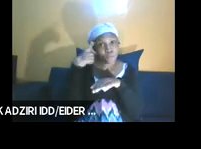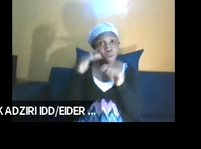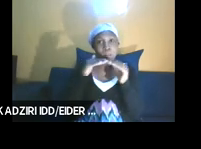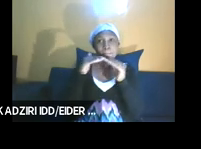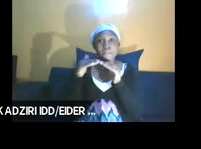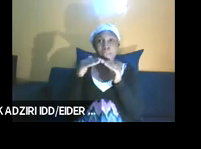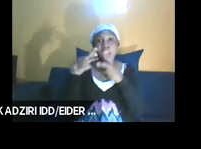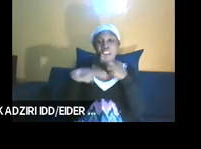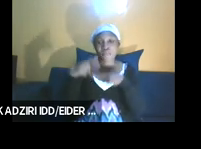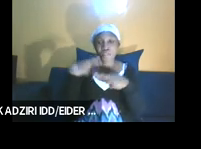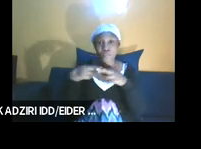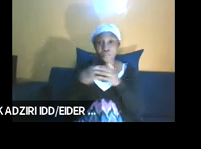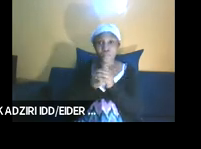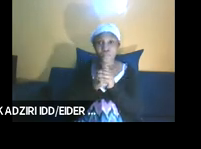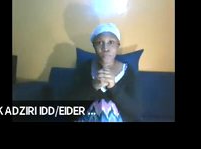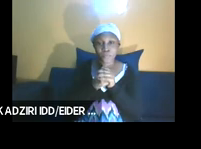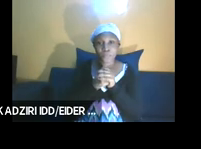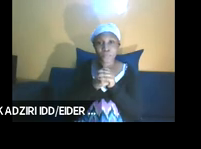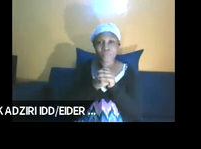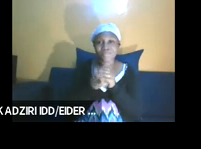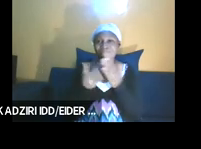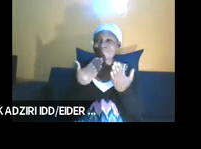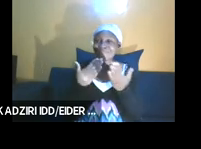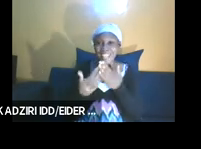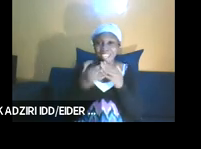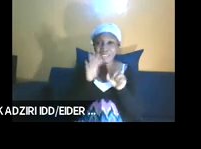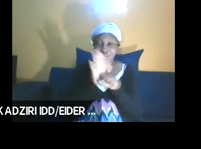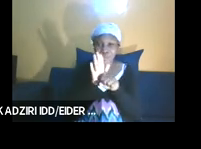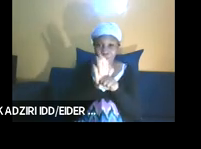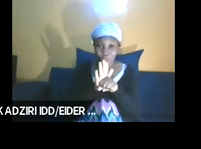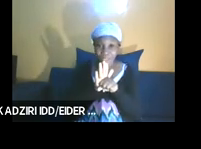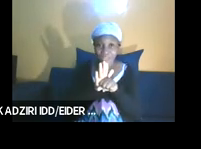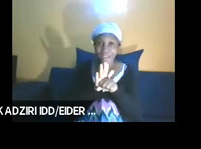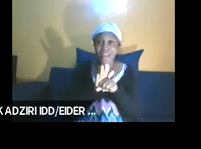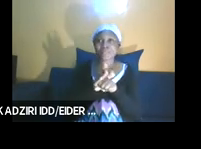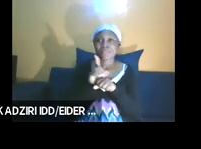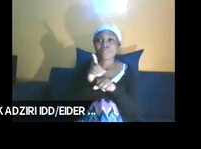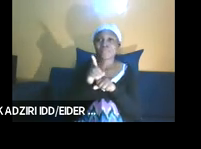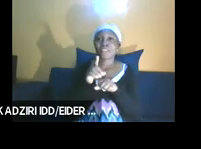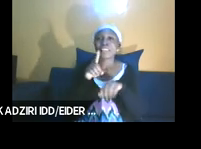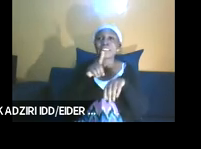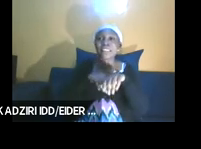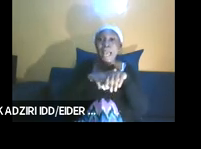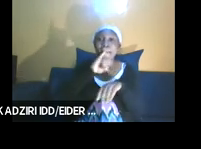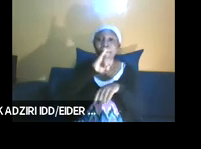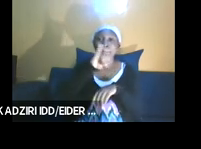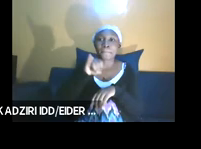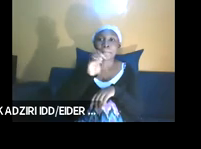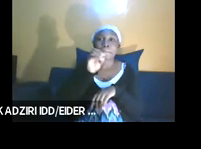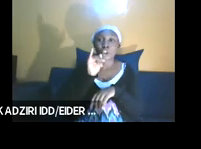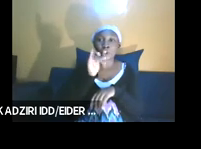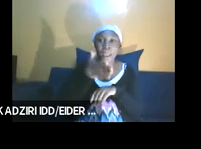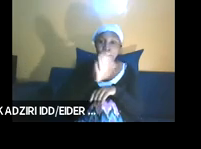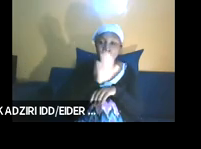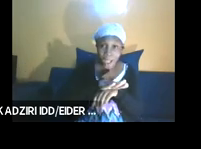Thank you very much. So once Joy from TCC is back, Training Center in